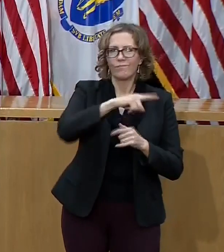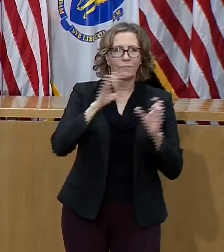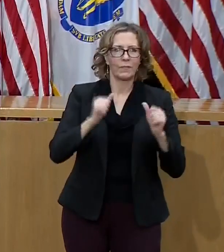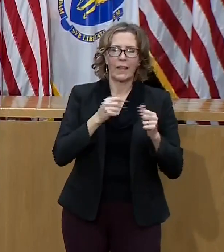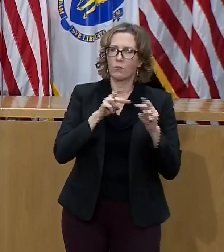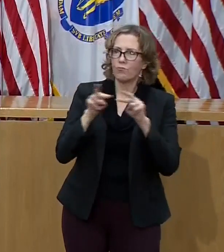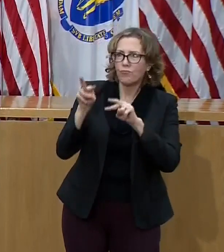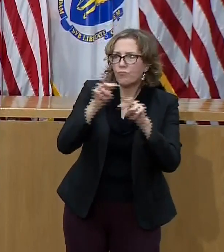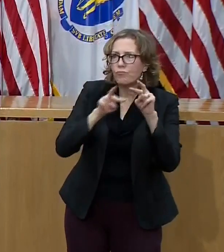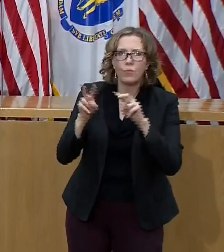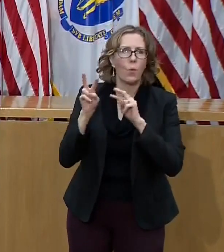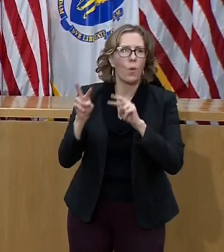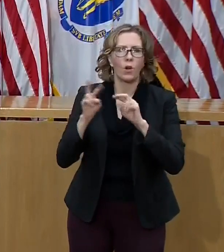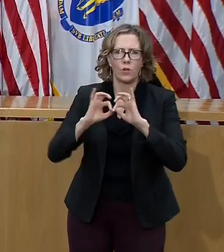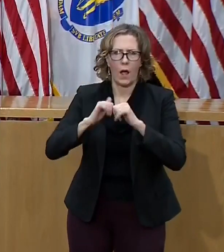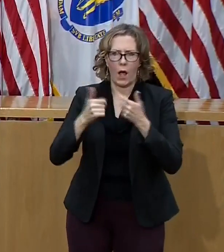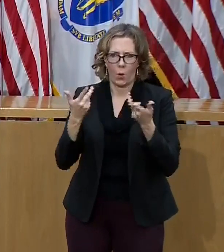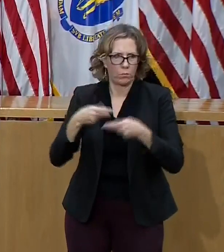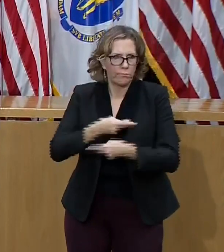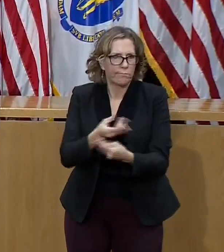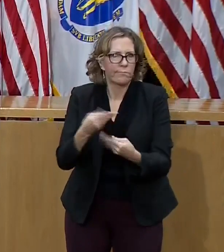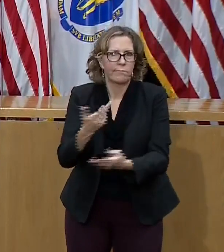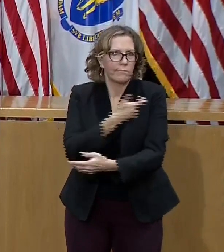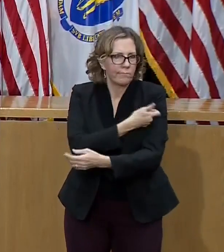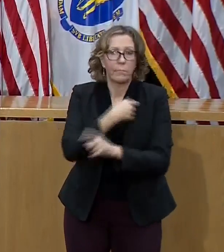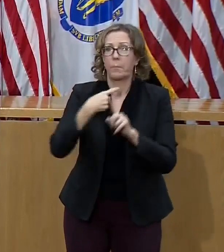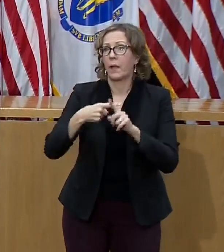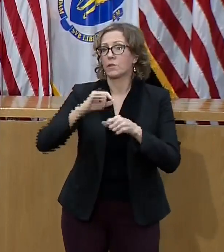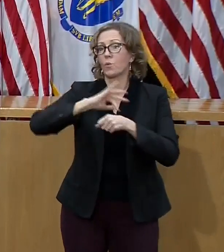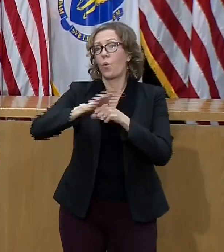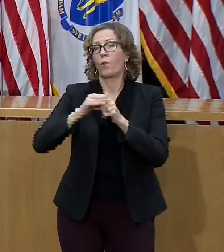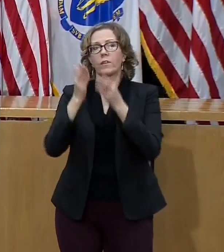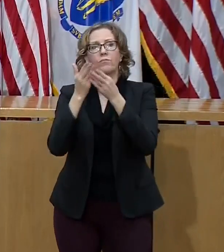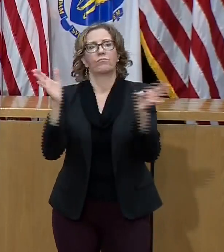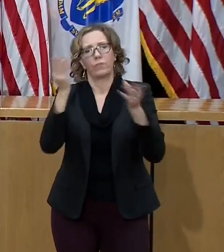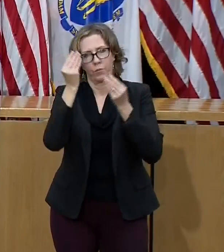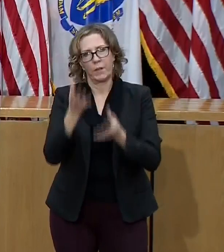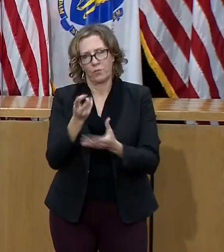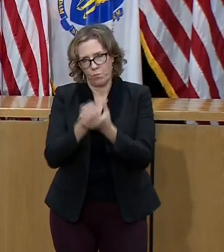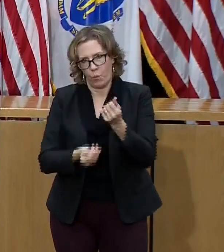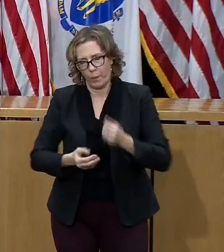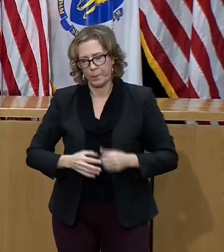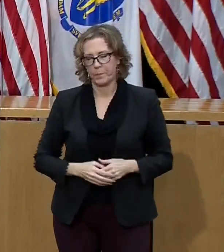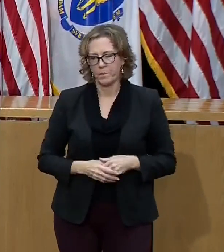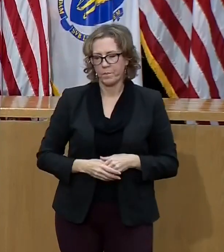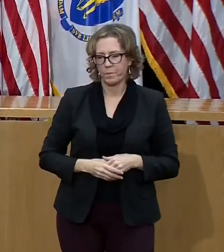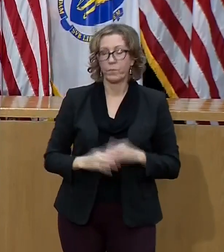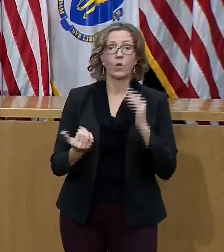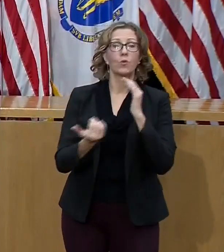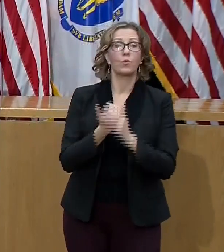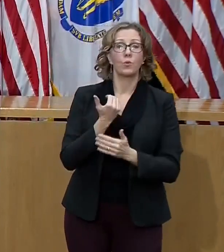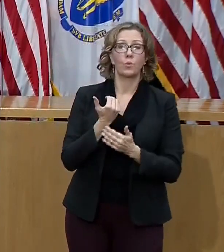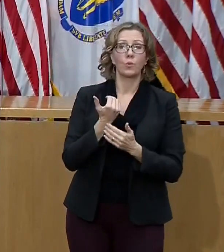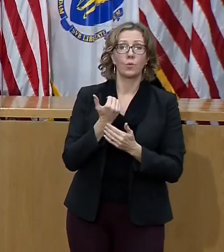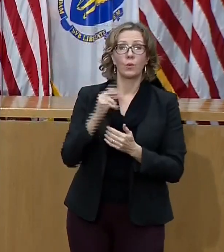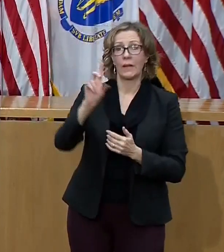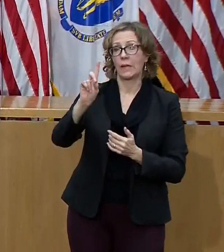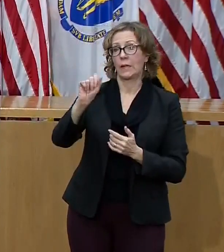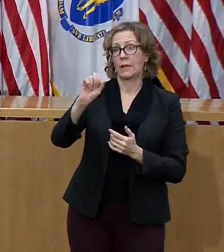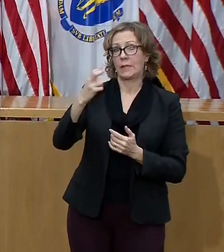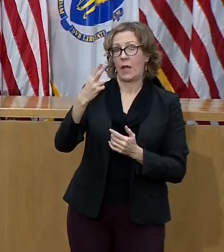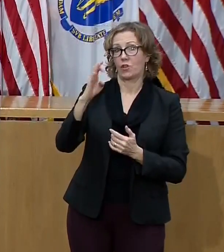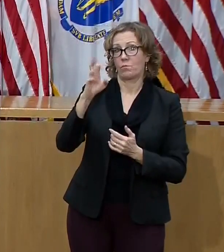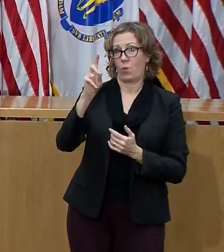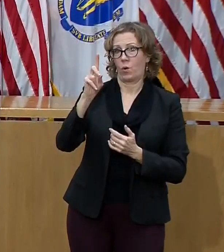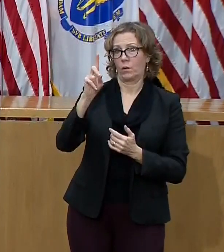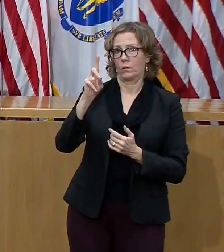COVID-19 activity in Massachusetts and easier for others as well. The new dashboard will be posted at the same website as the old